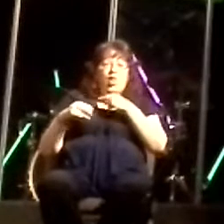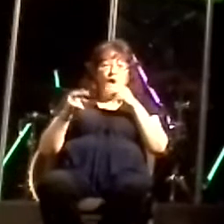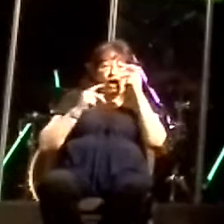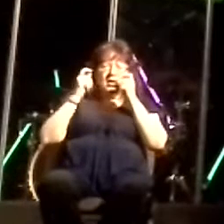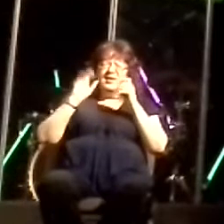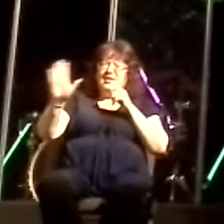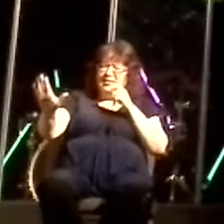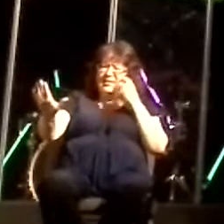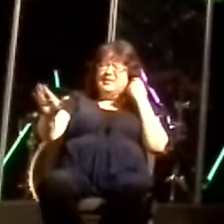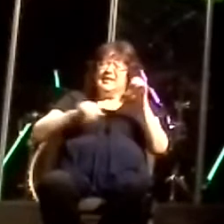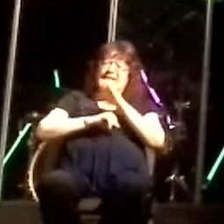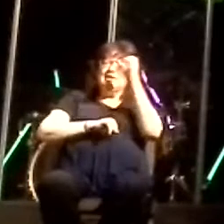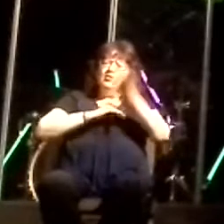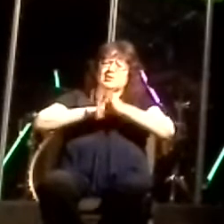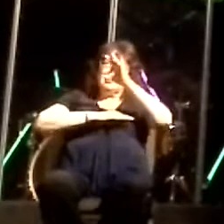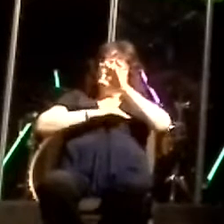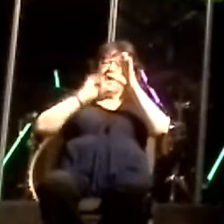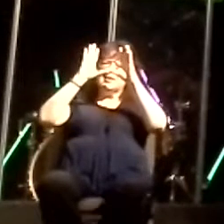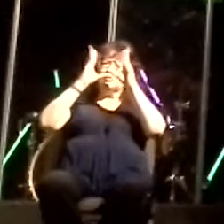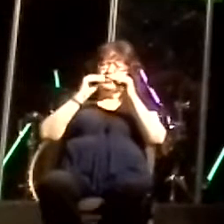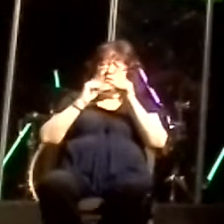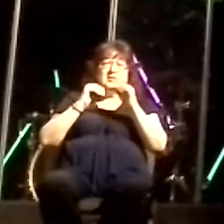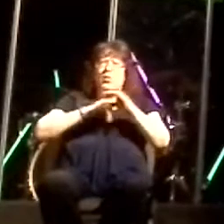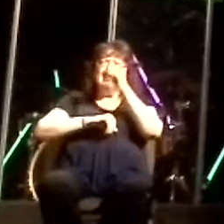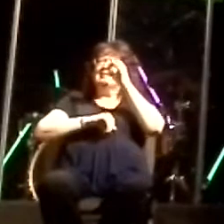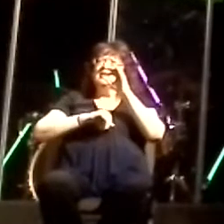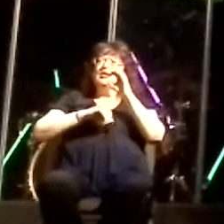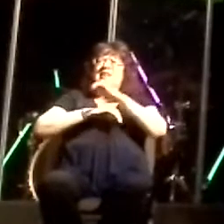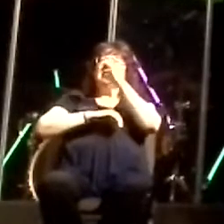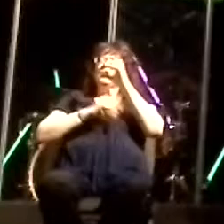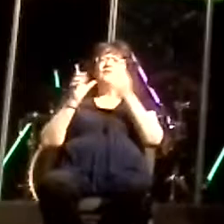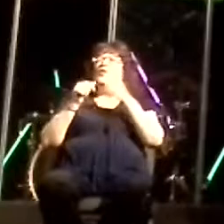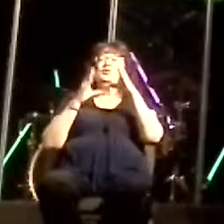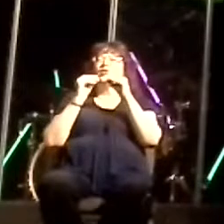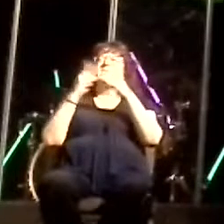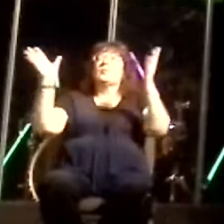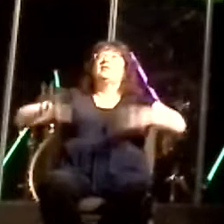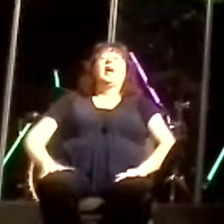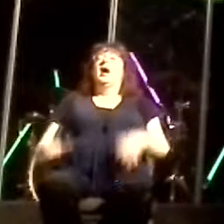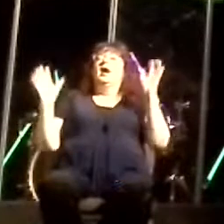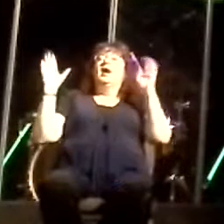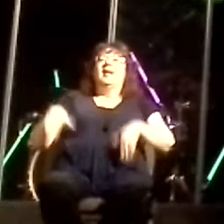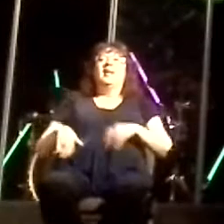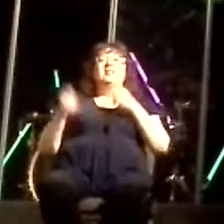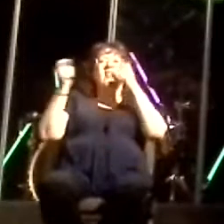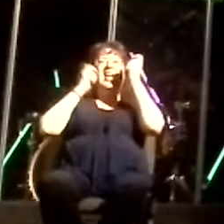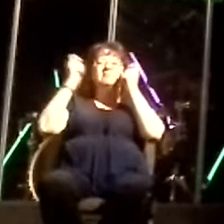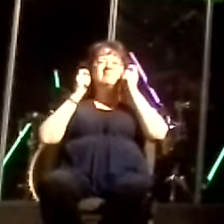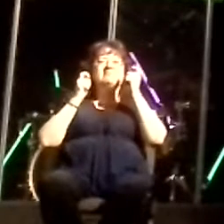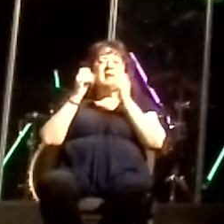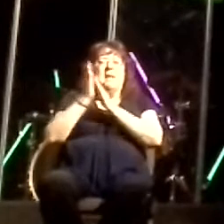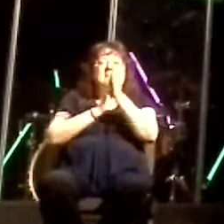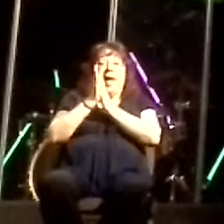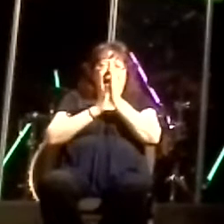Just settle down. It's Easter sunrise service, all right? It's Easter. It's early. It's for sure. All right. That's the look. The